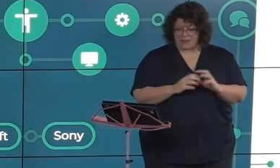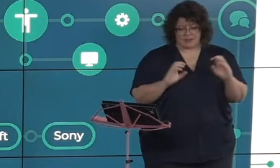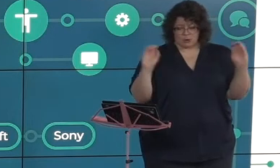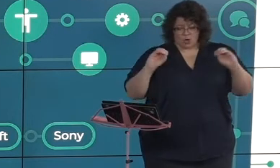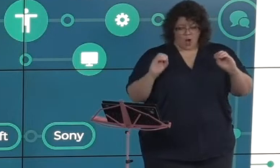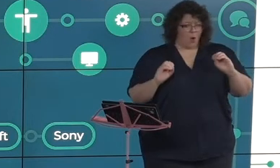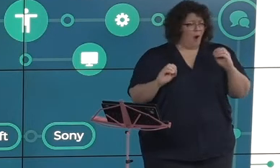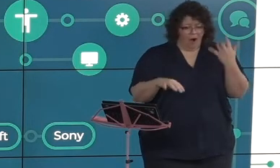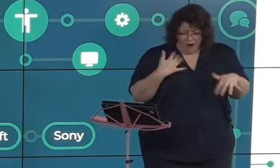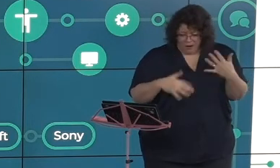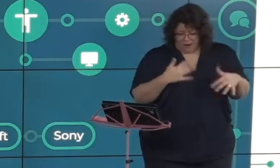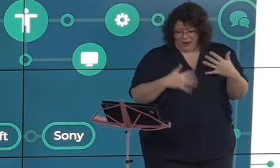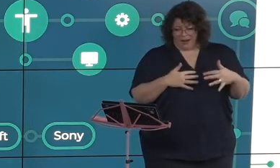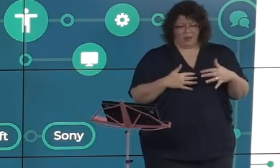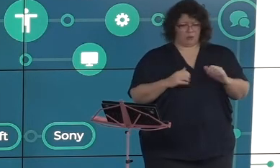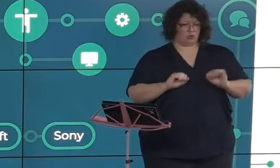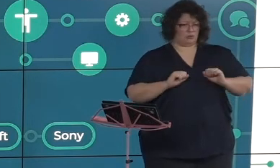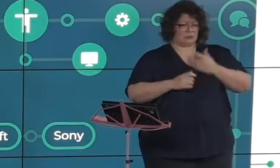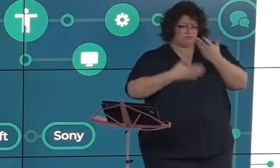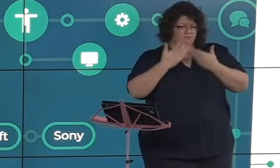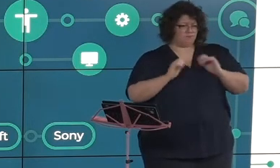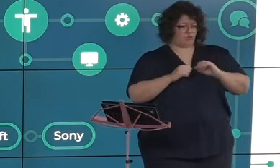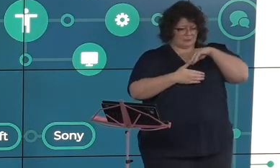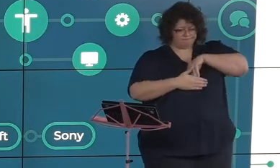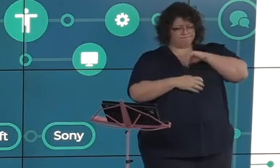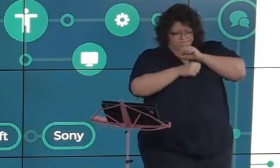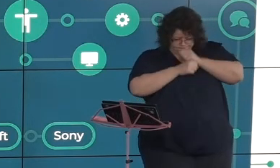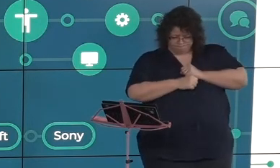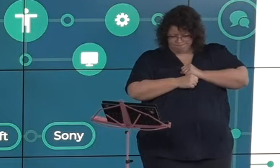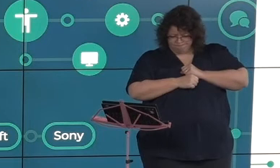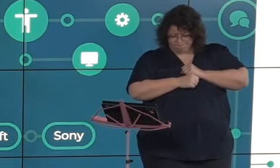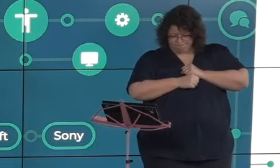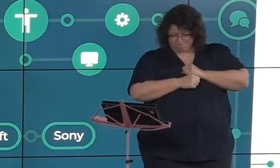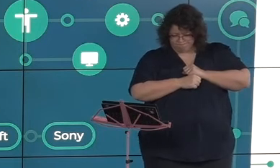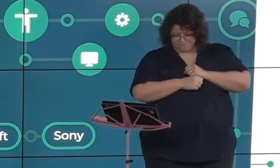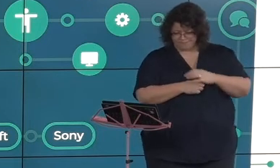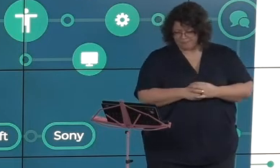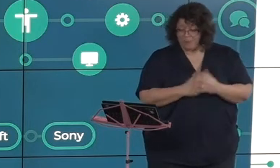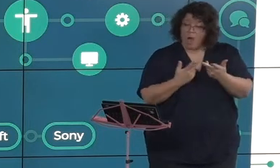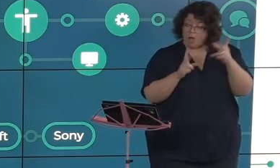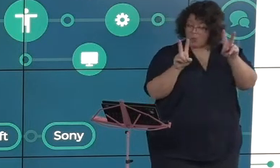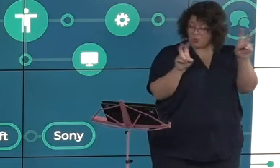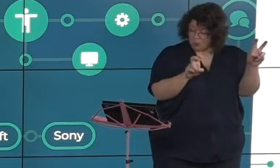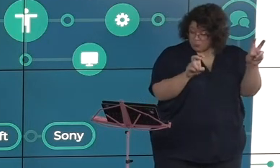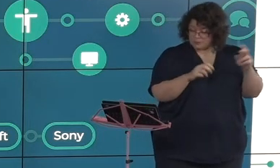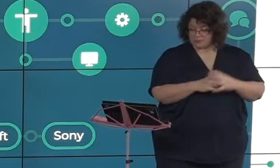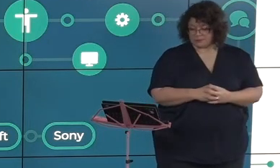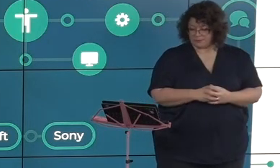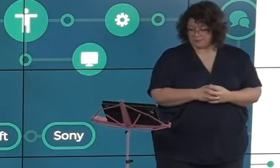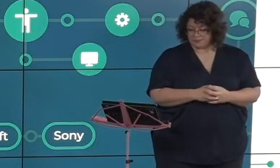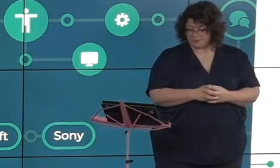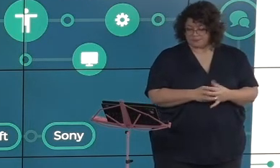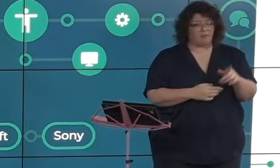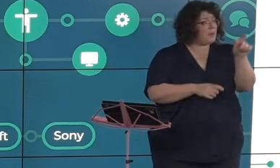And then the other one that she would say is, people will forget what you say or how you looked, but they will never forget how you